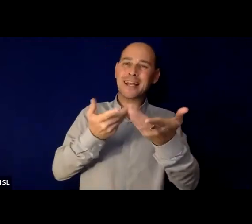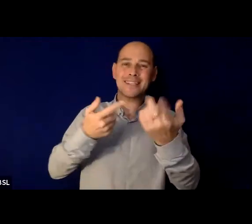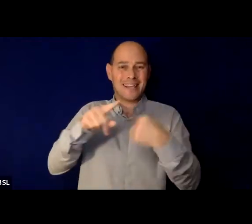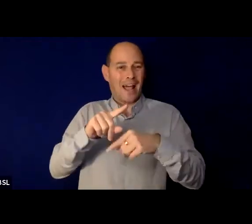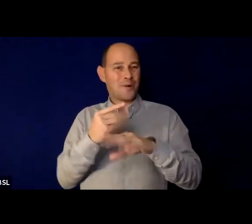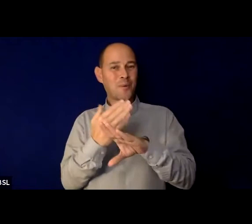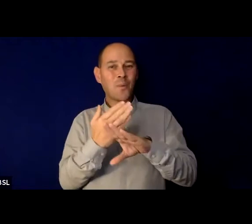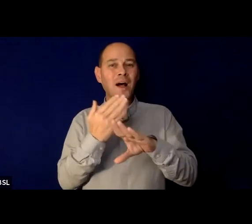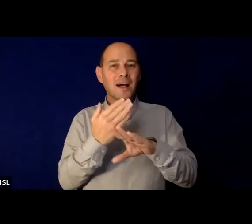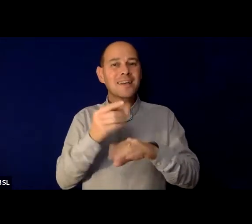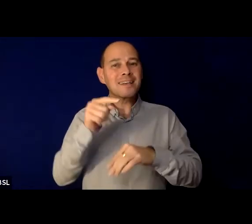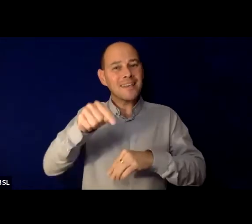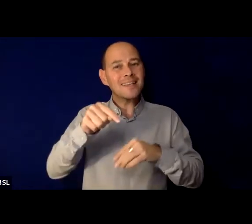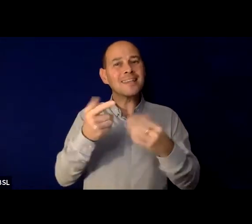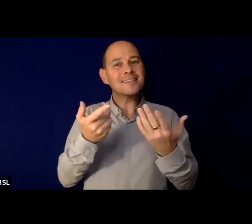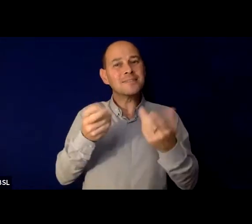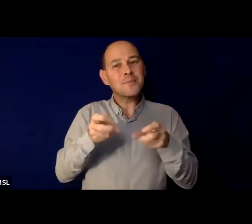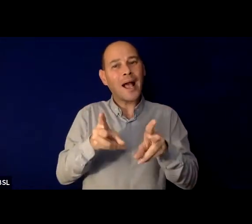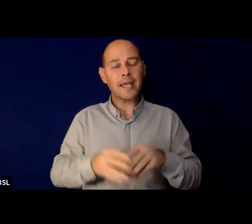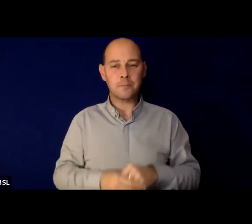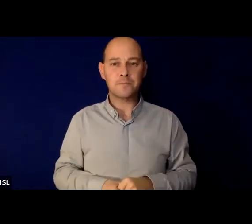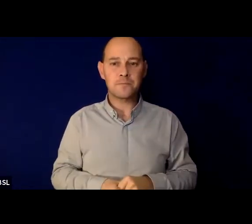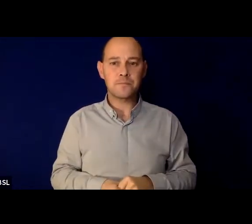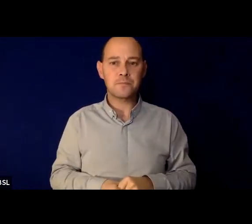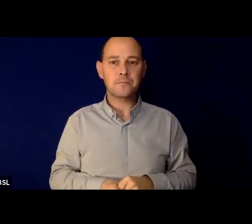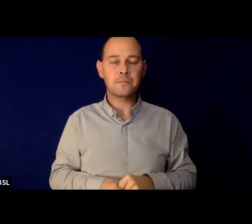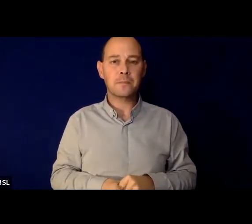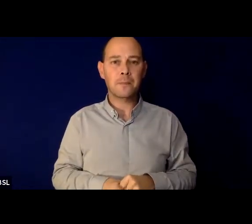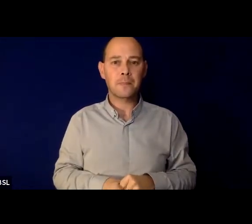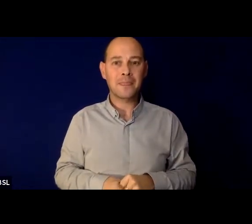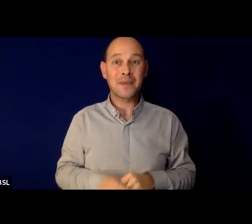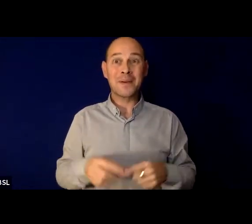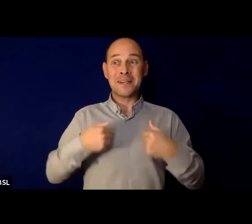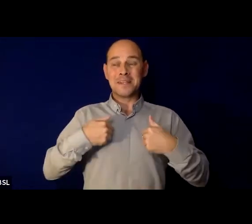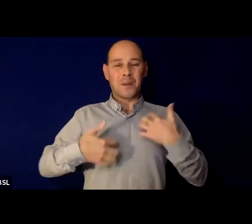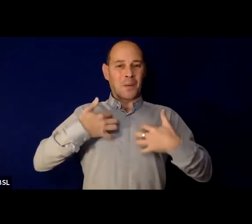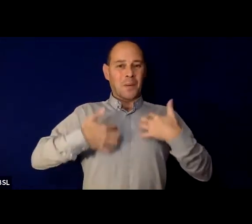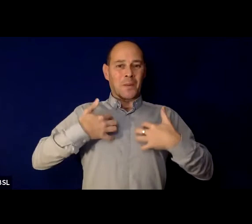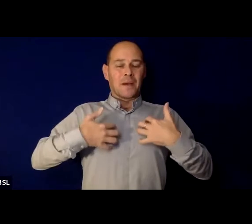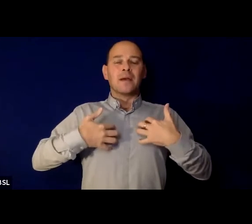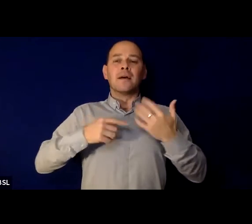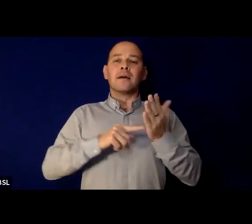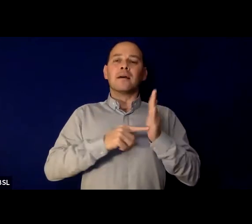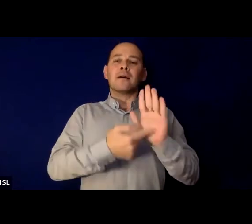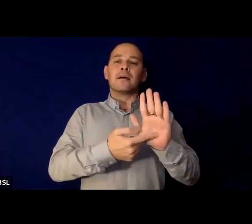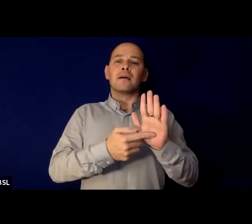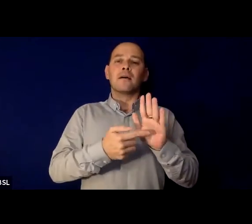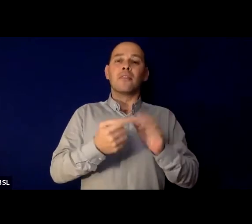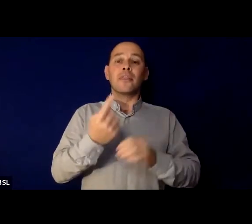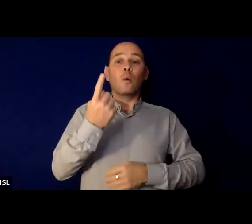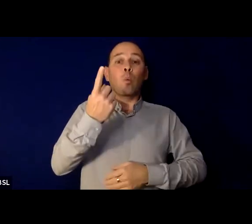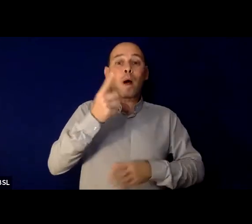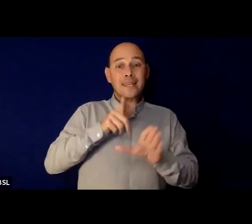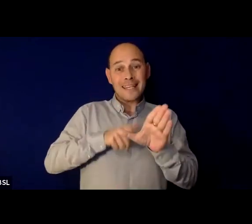work in this platform. I'm going to present, I am also excited to present, the 1 year work